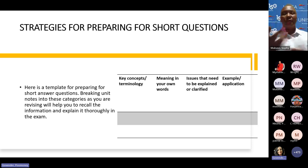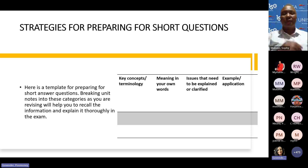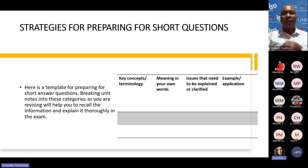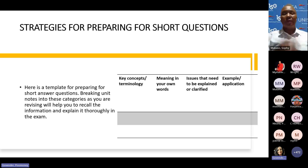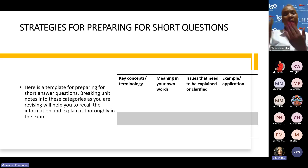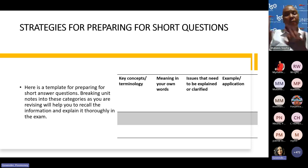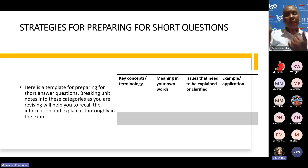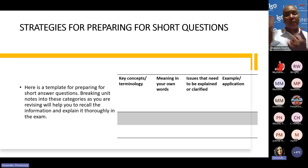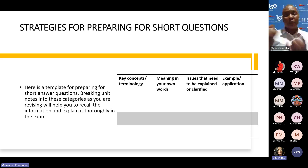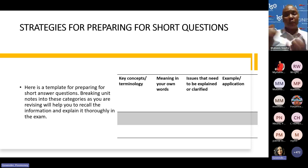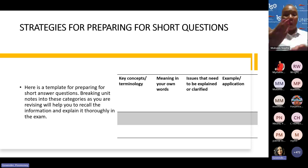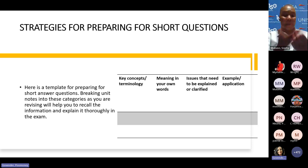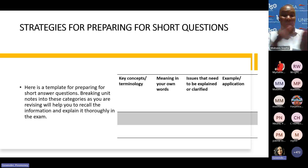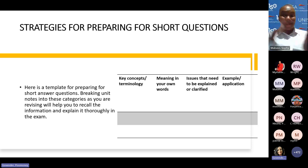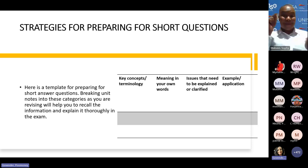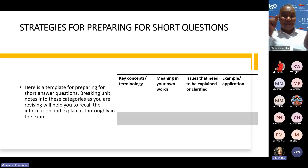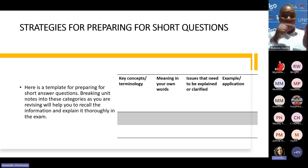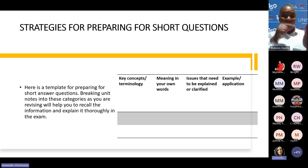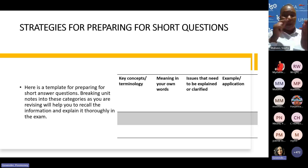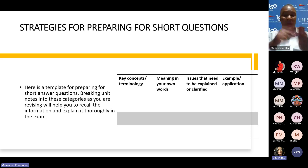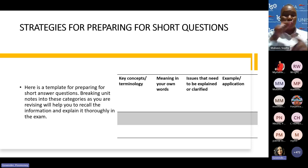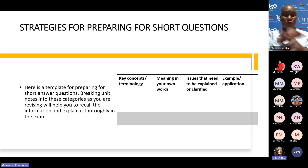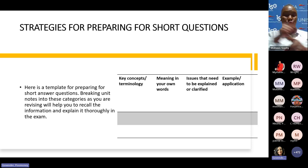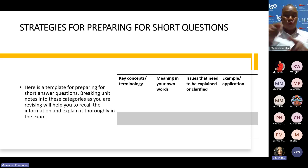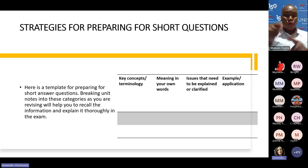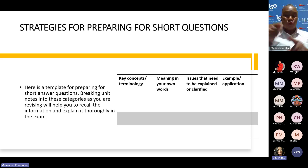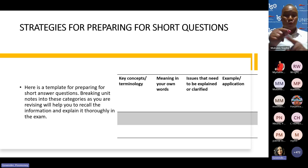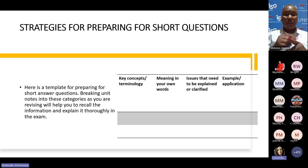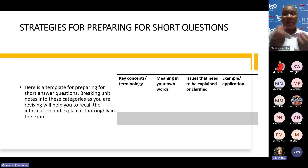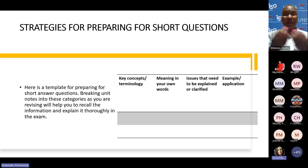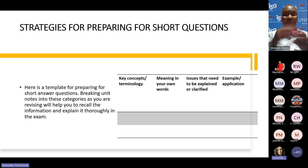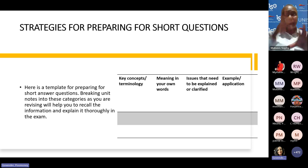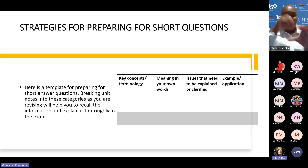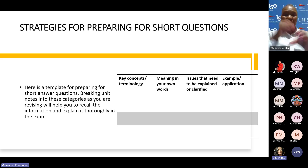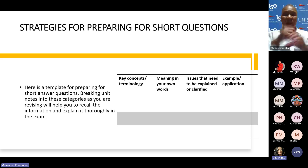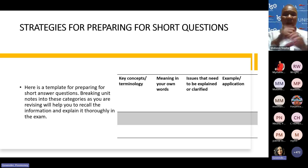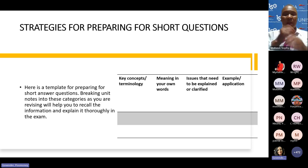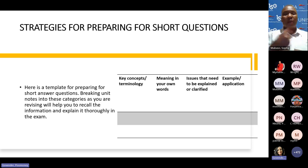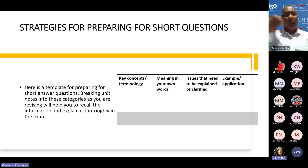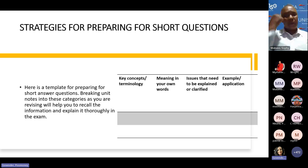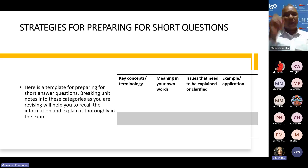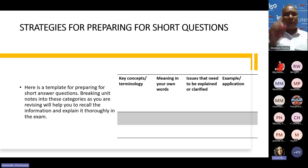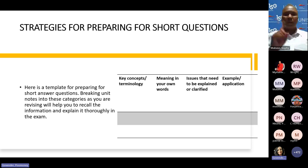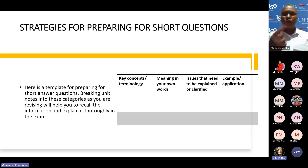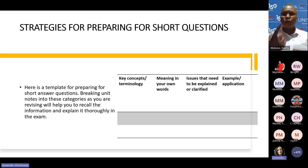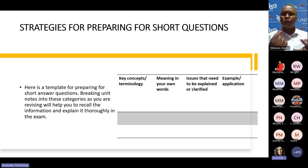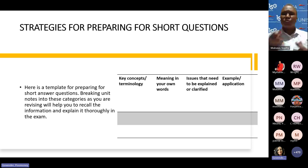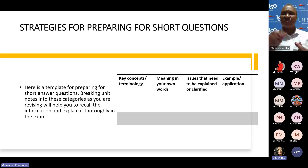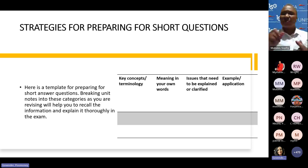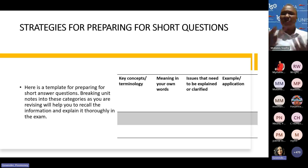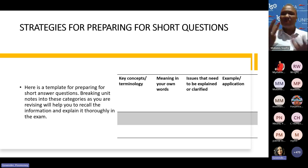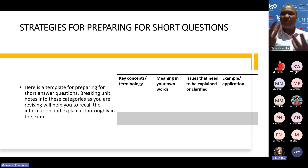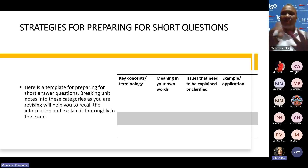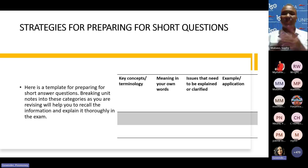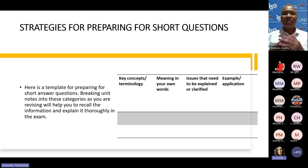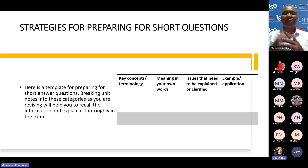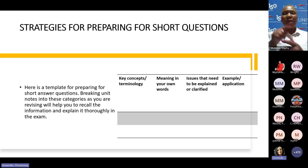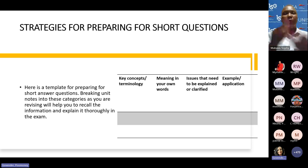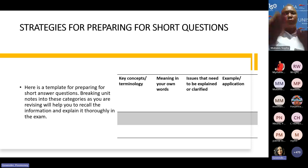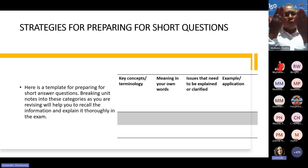to apply these concepts. Therefore, I suggest that you can, as you are